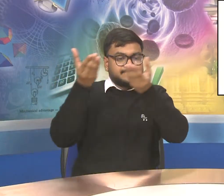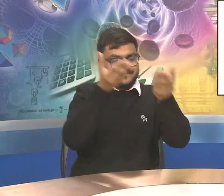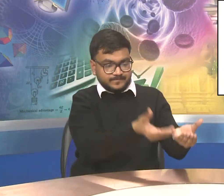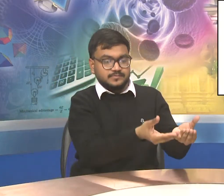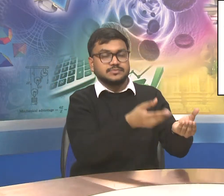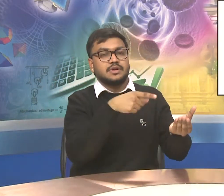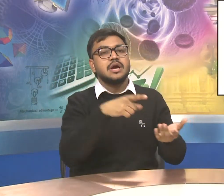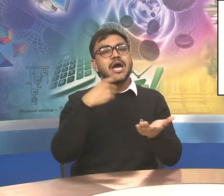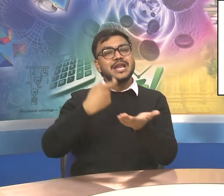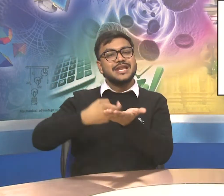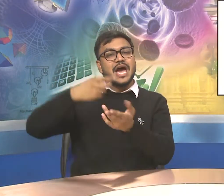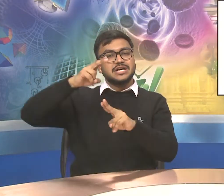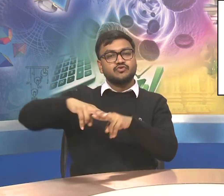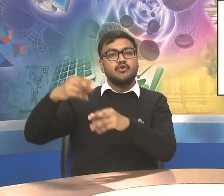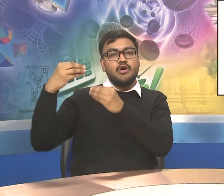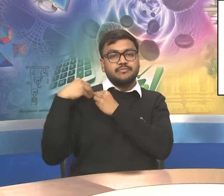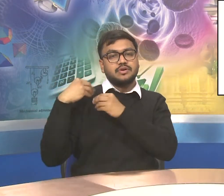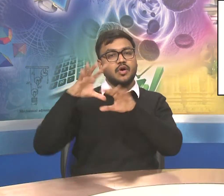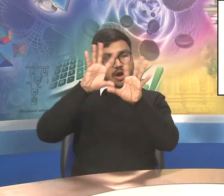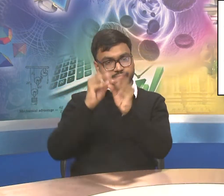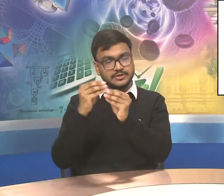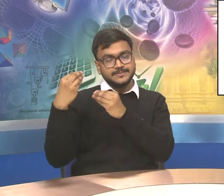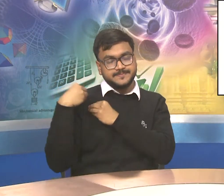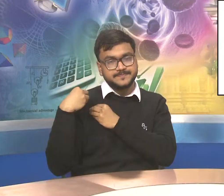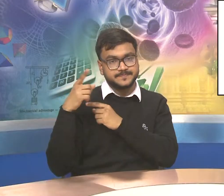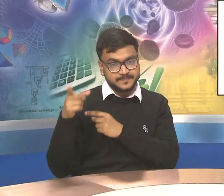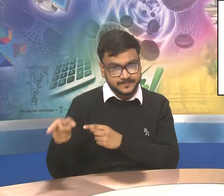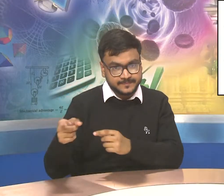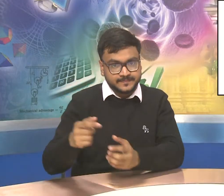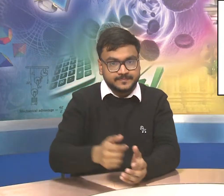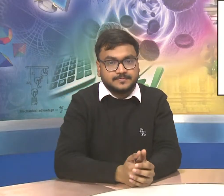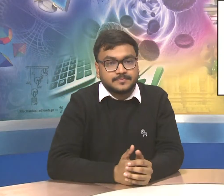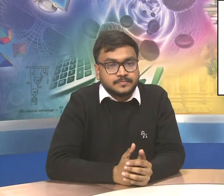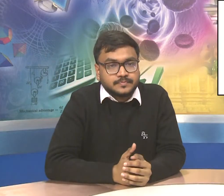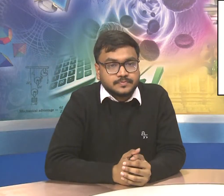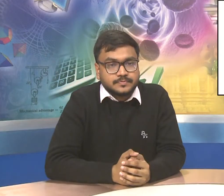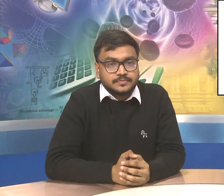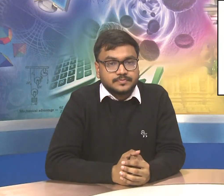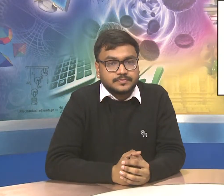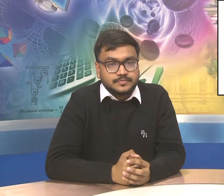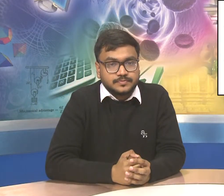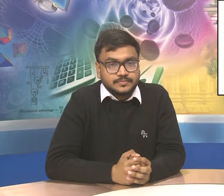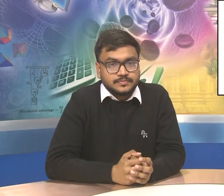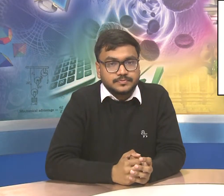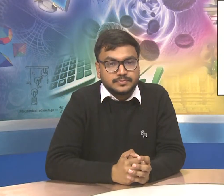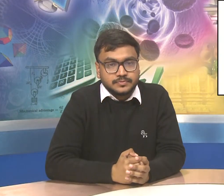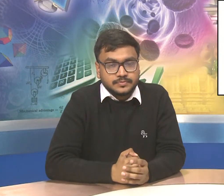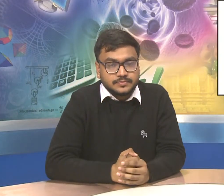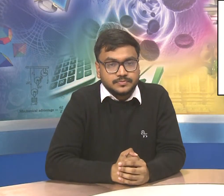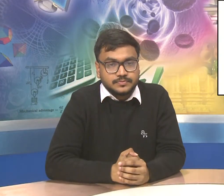assistance to the user in the library and it tools assistance in